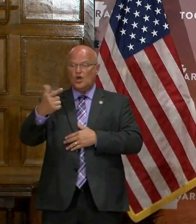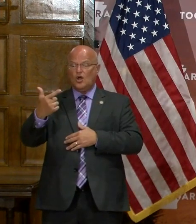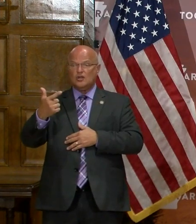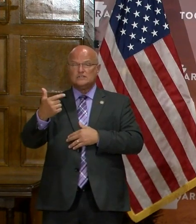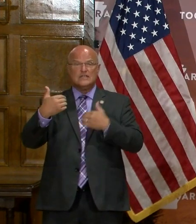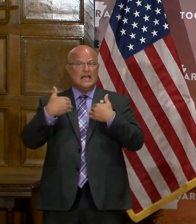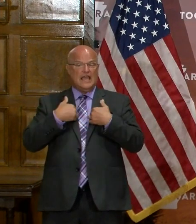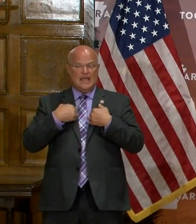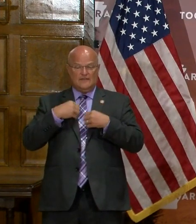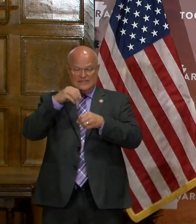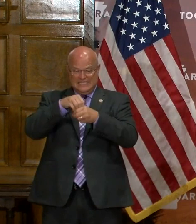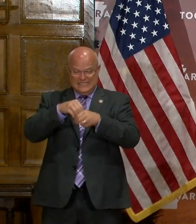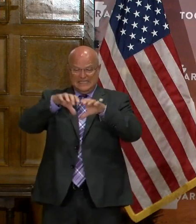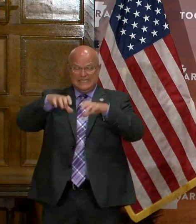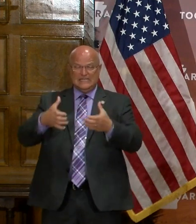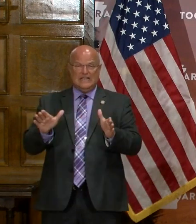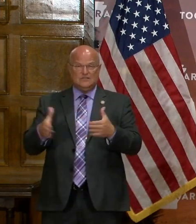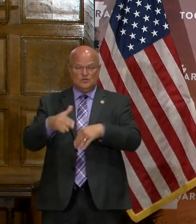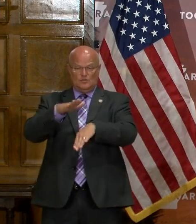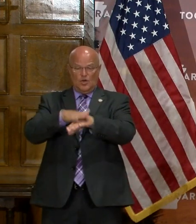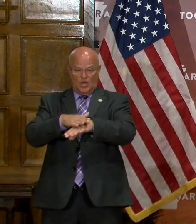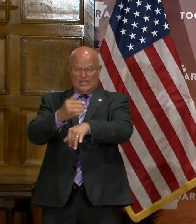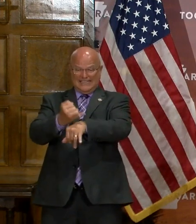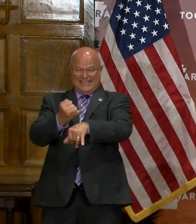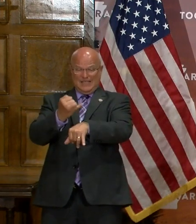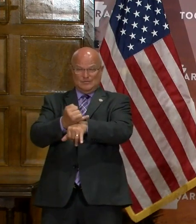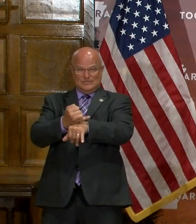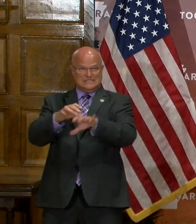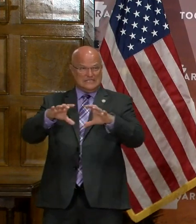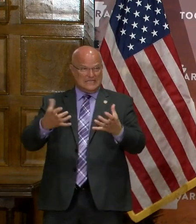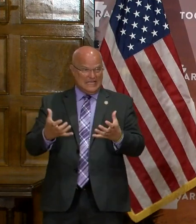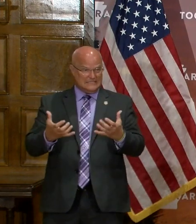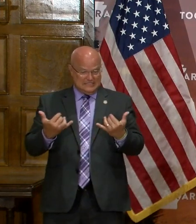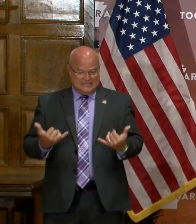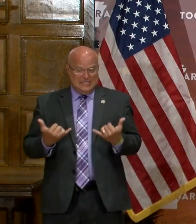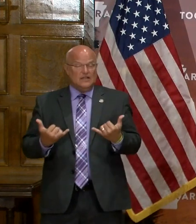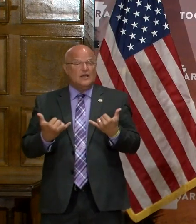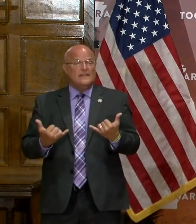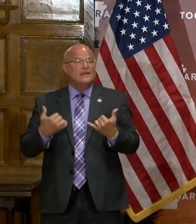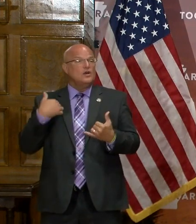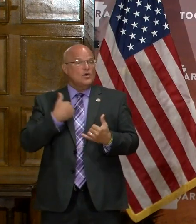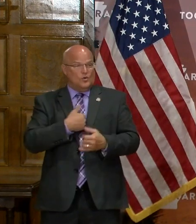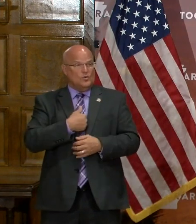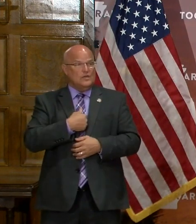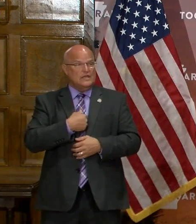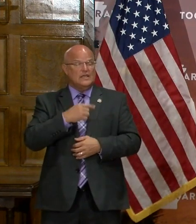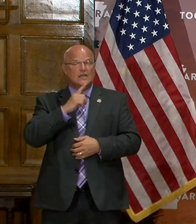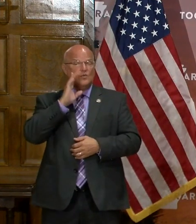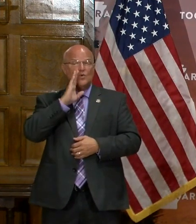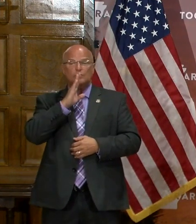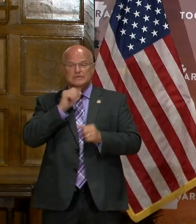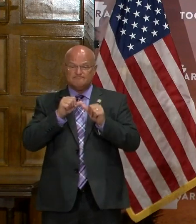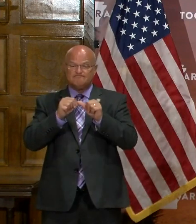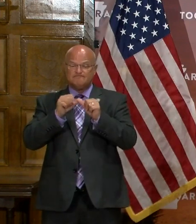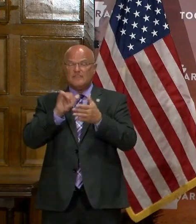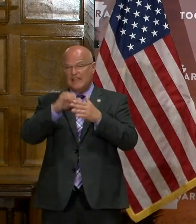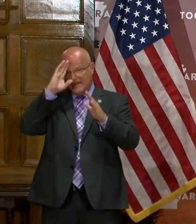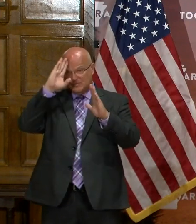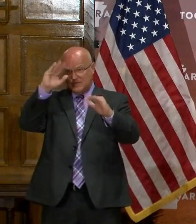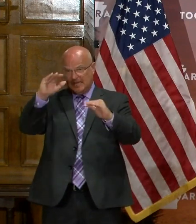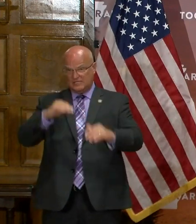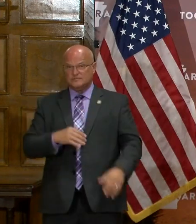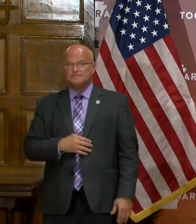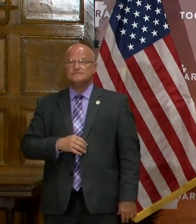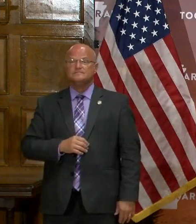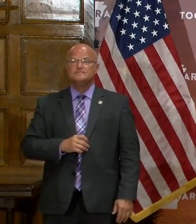and we'll have in-person, in-class, on-campus offerings. And at this point, we are going to be consistent with that